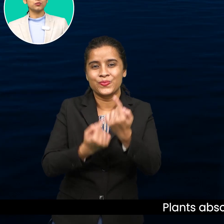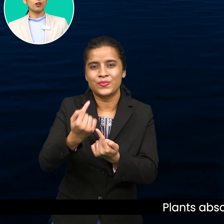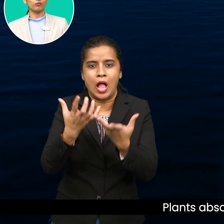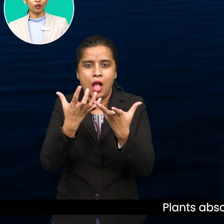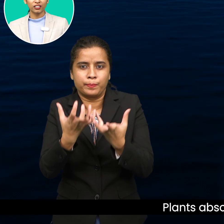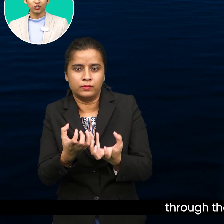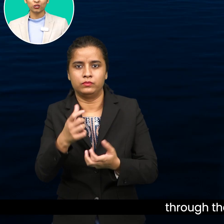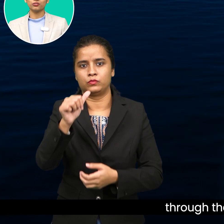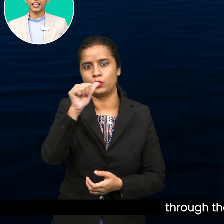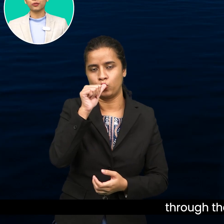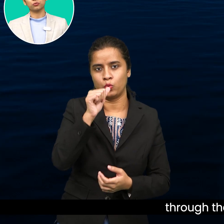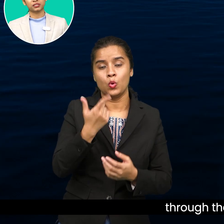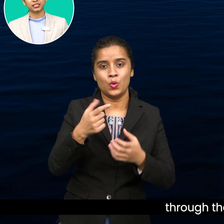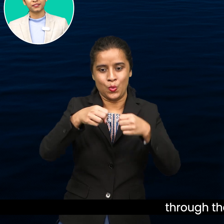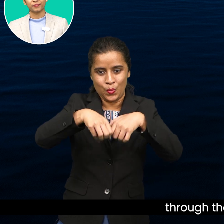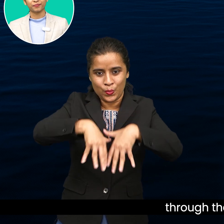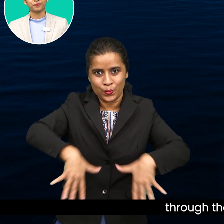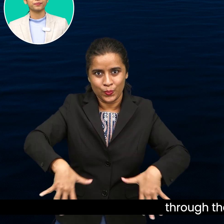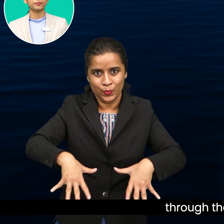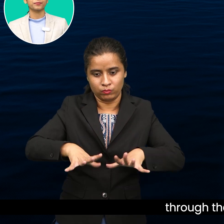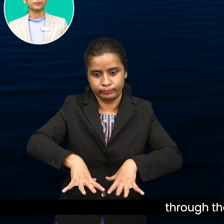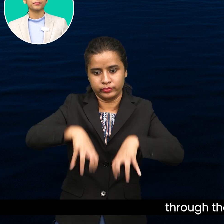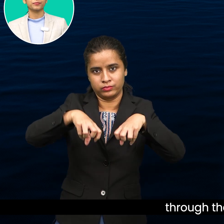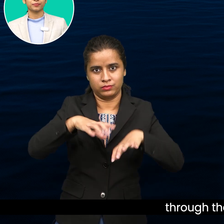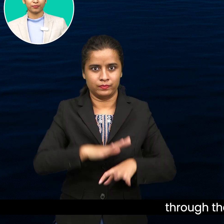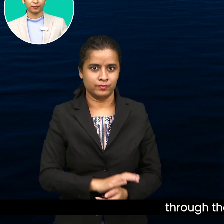Plants absorb water through their roots.